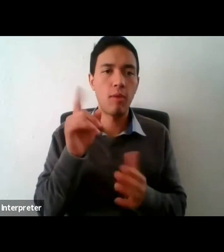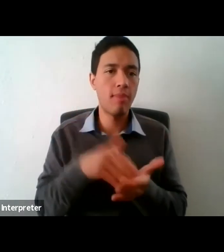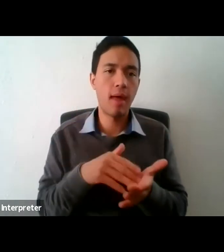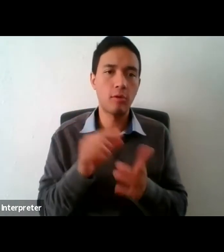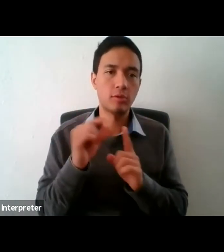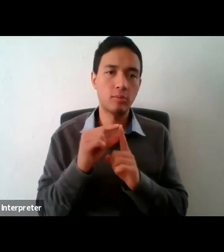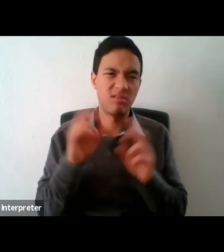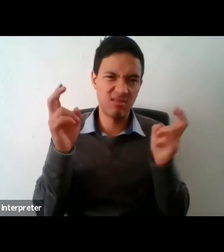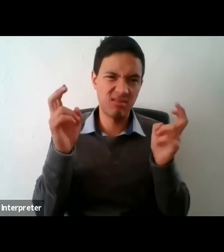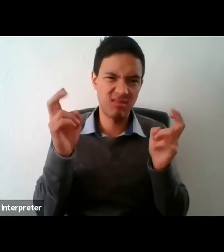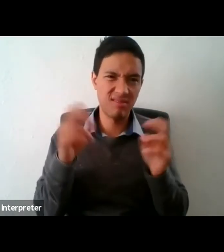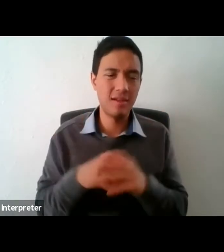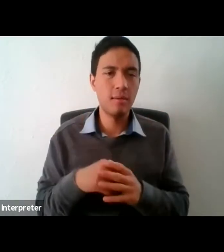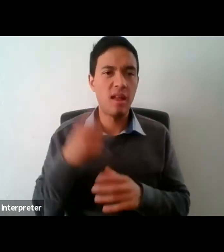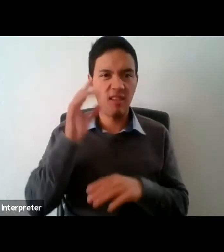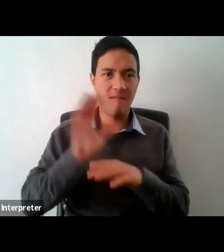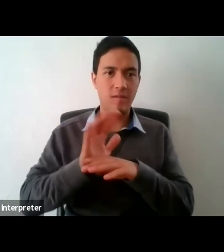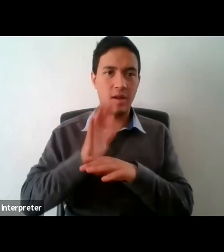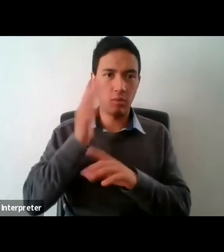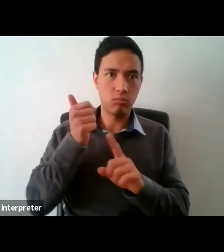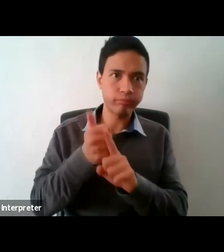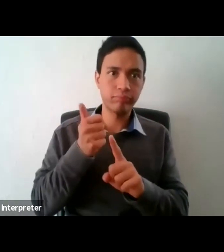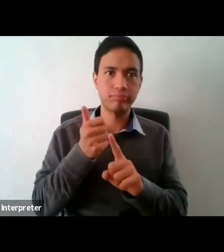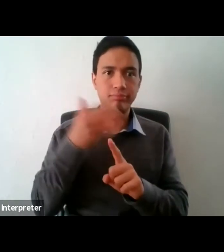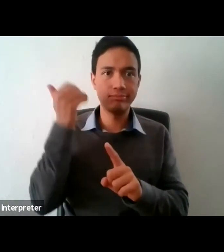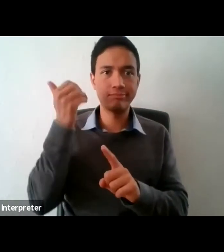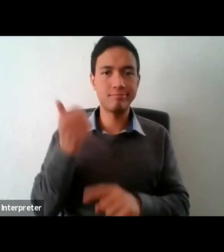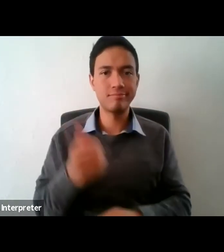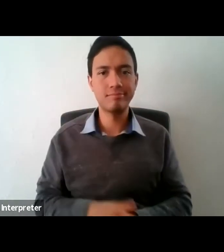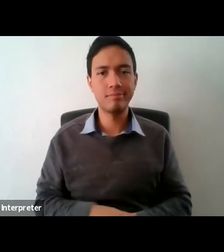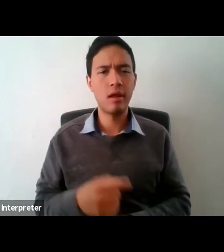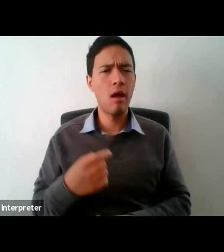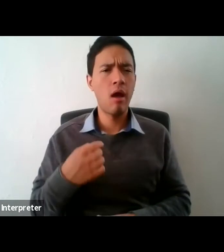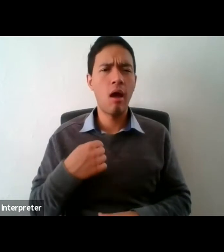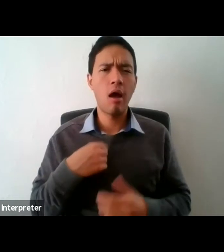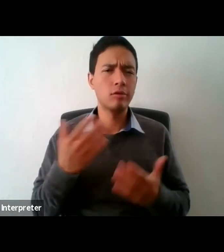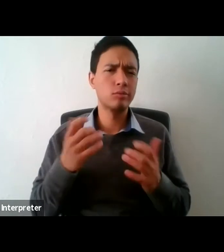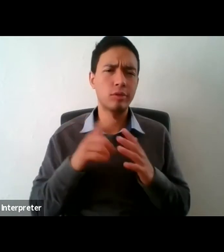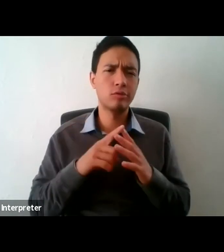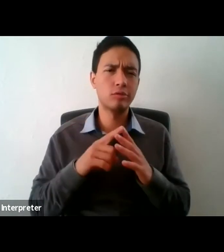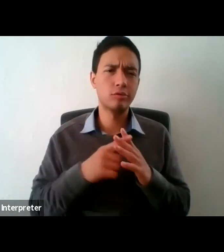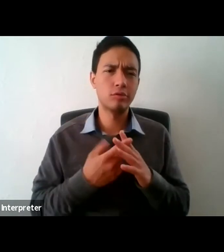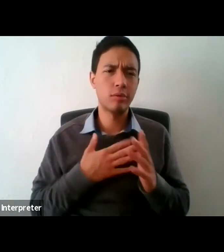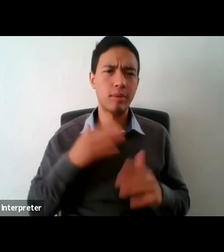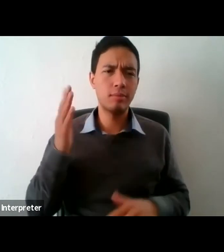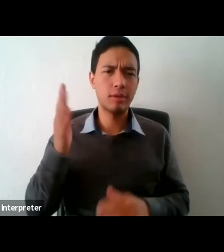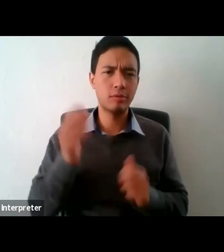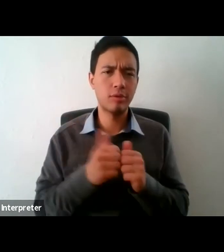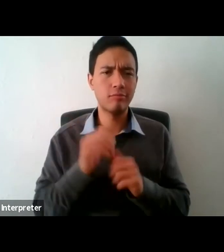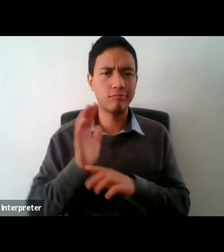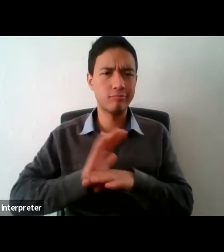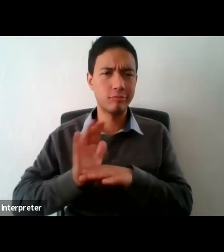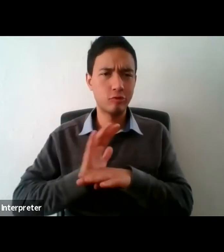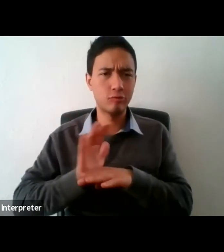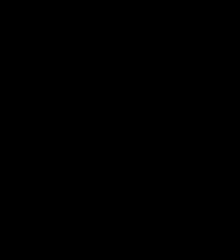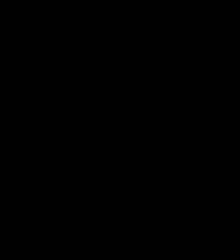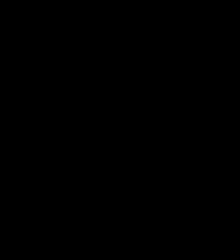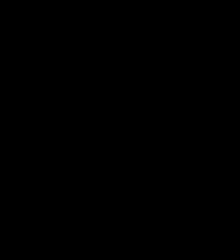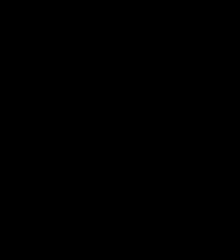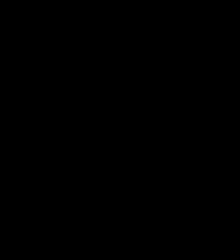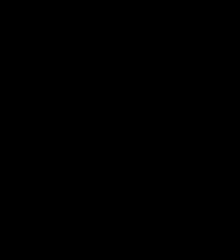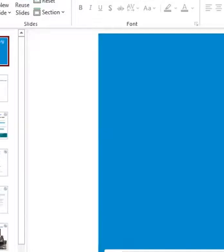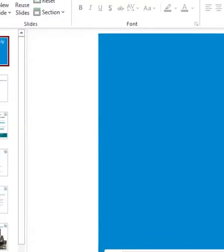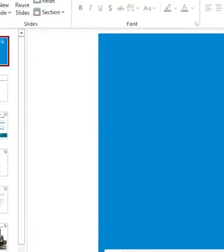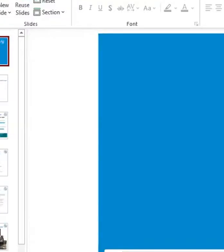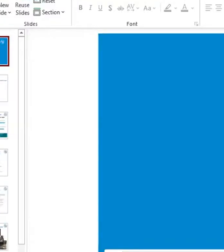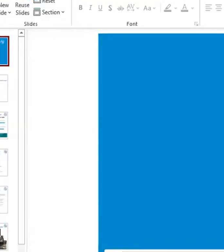and inspirational. So in the interest of time, I would like to begin my presentation with this video, please.